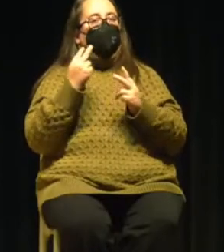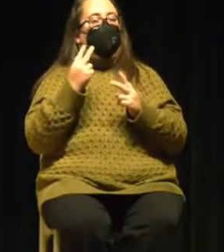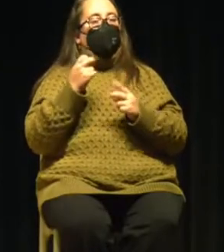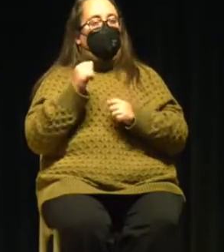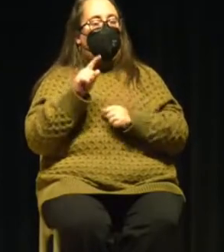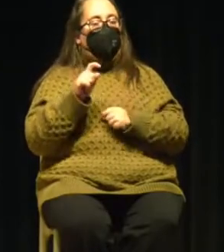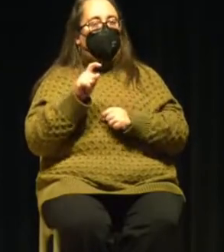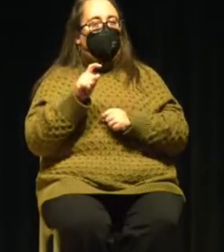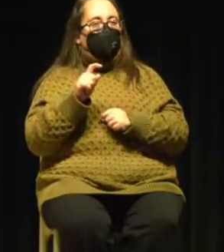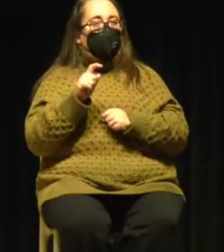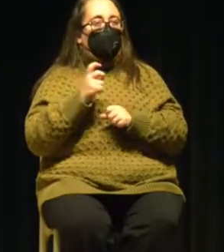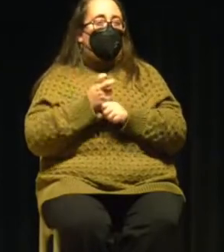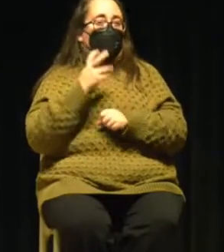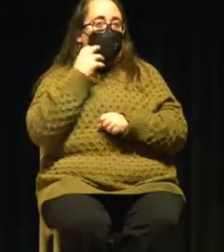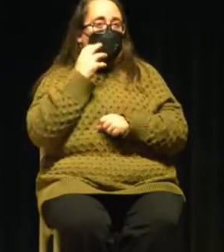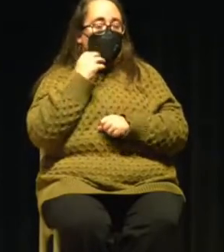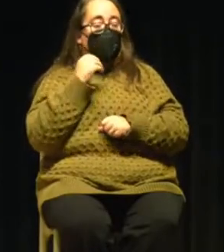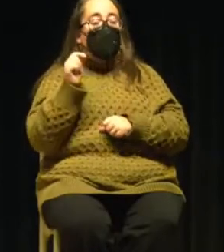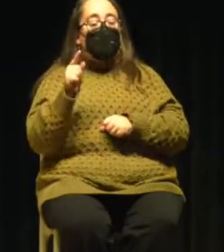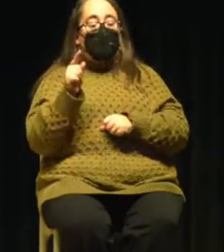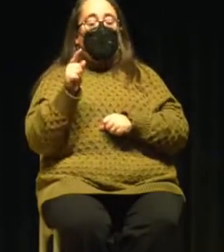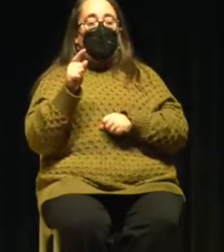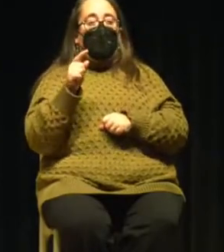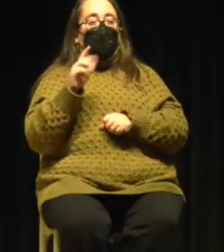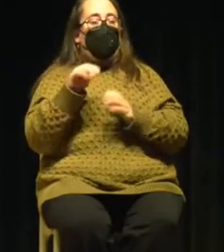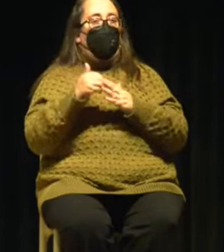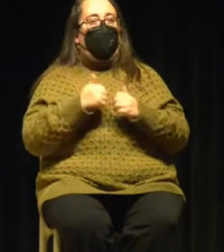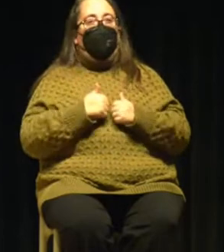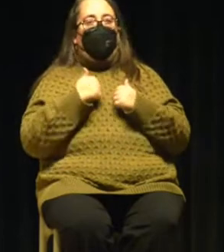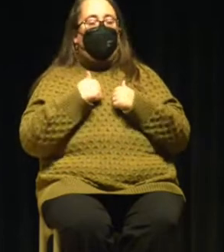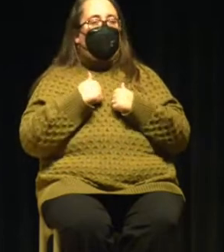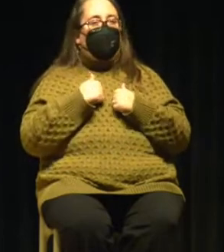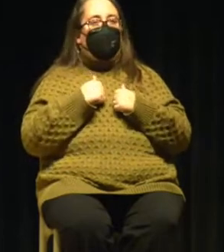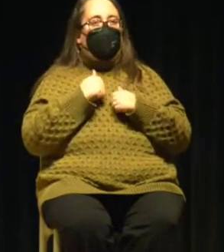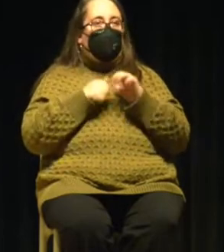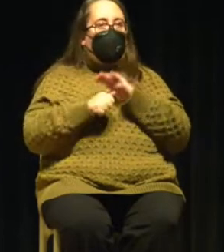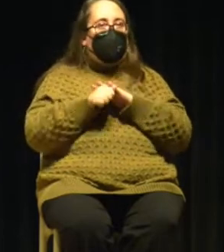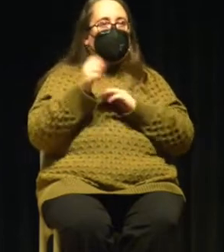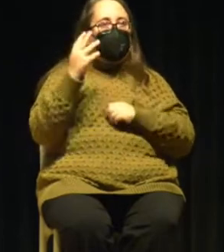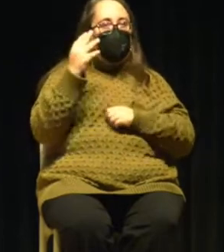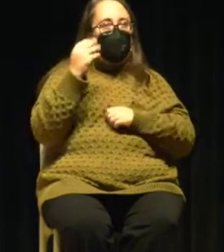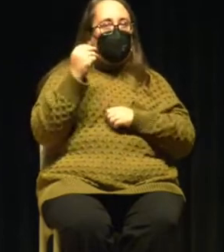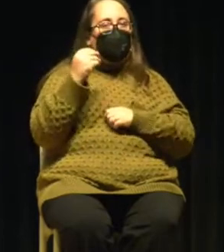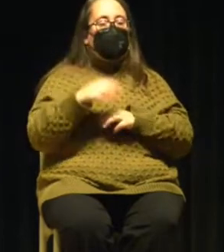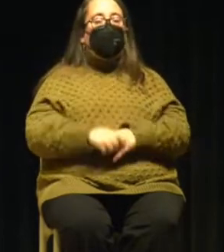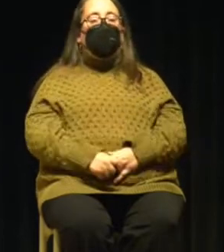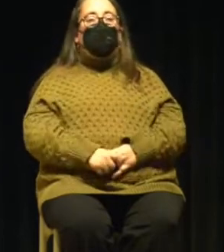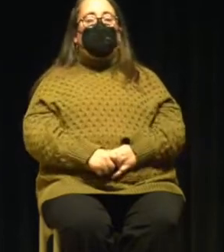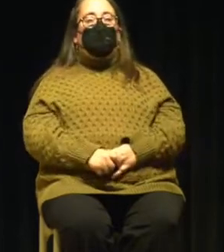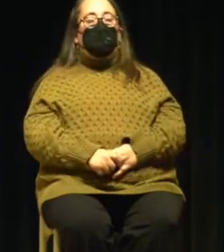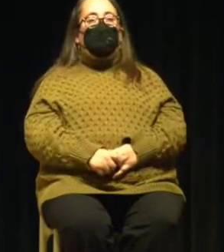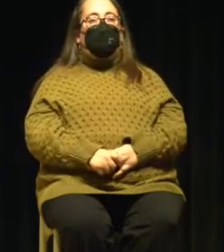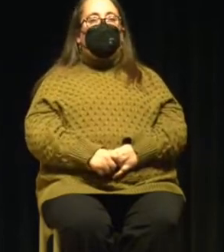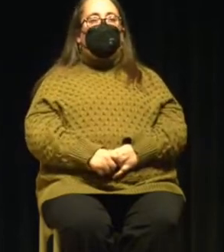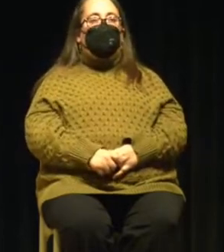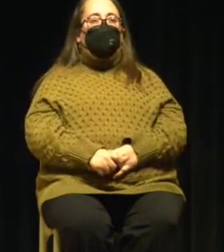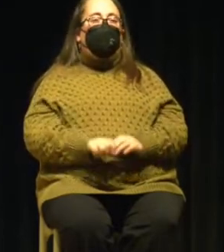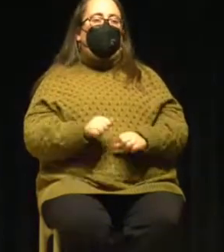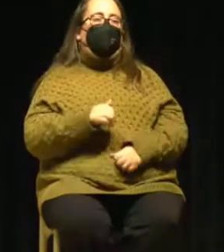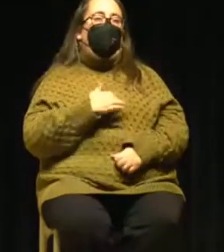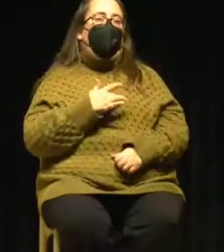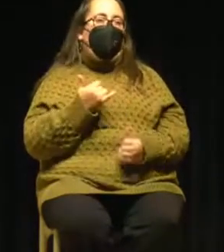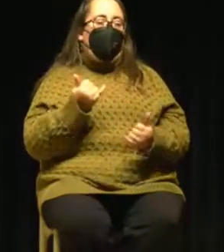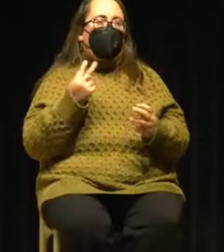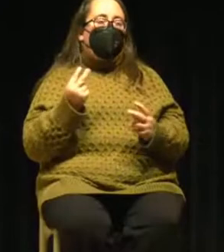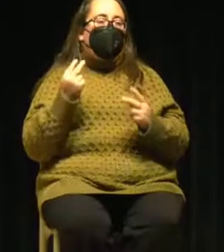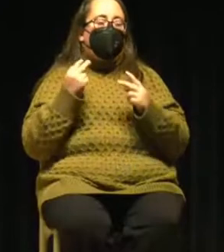have been quite the experience. I spent my entire life dodging photographs. Oh, and it really breaks my heart now when I look